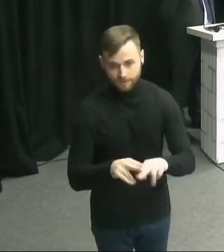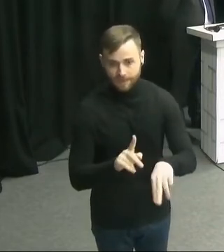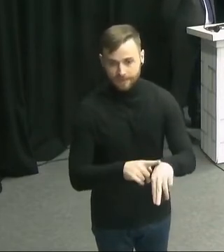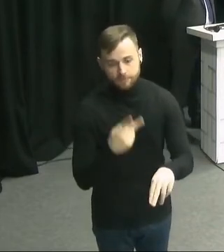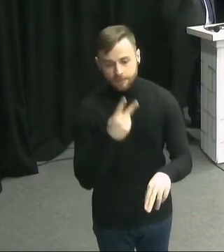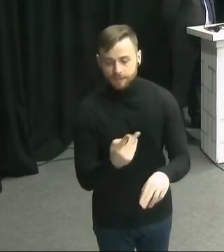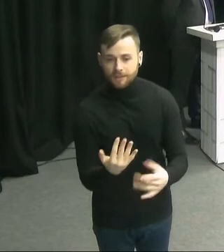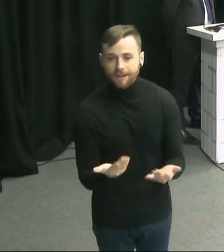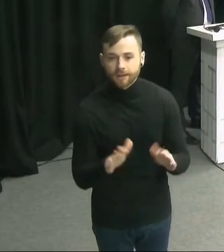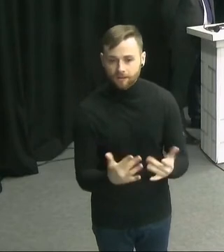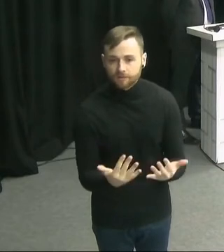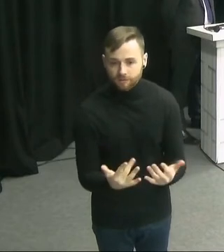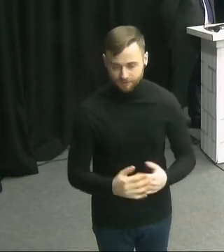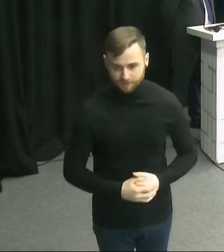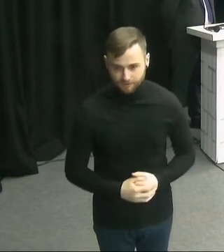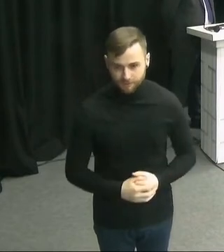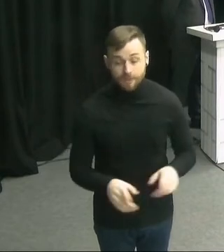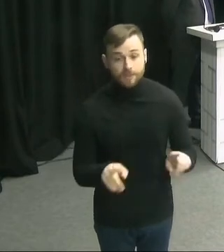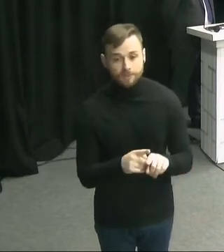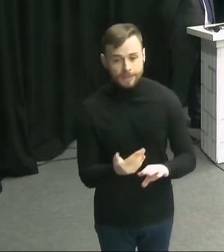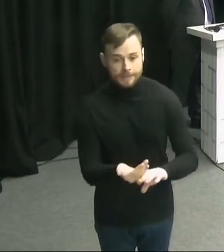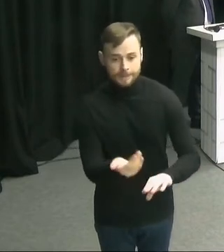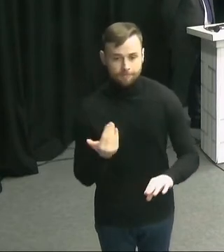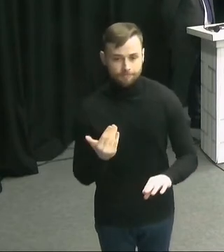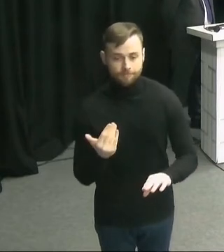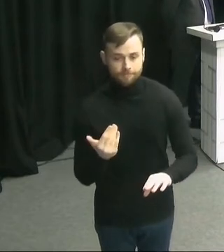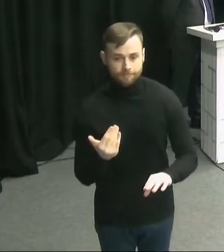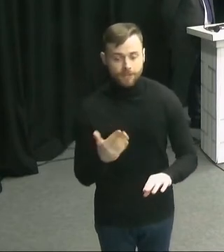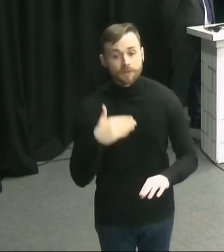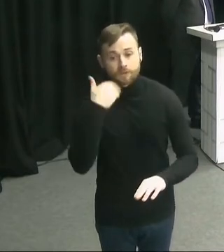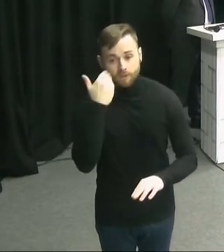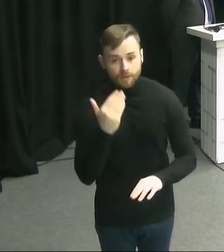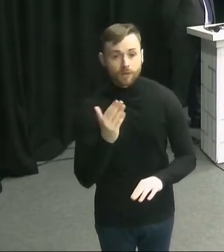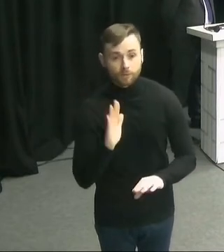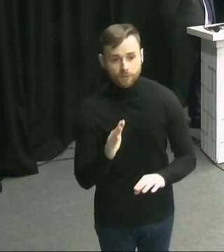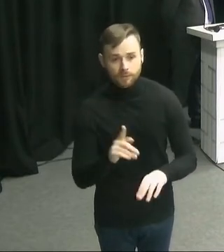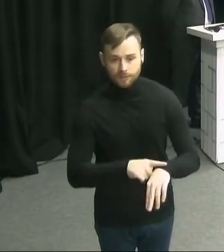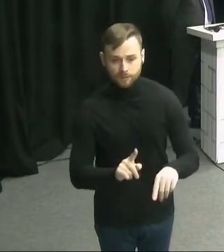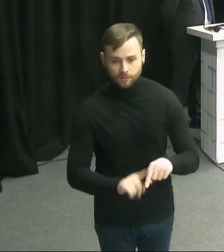a clock at the front so that you will be able to monitor the time to ensure we do not